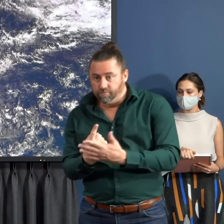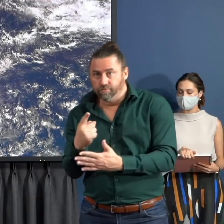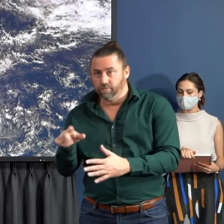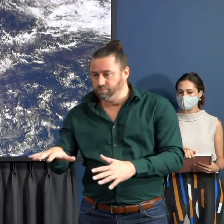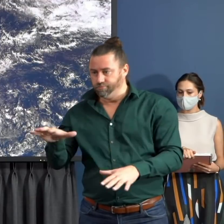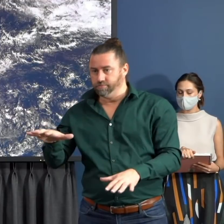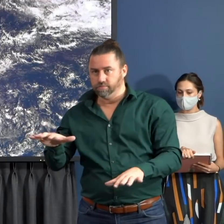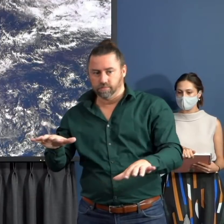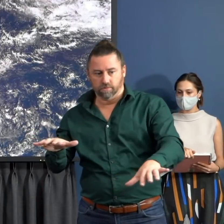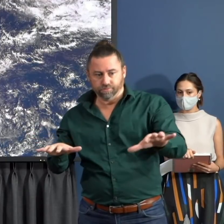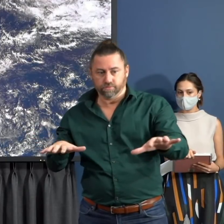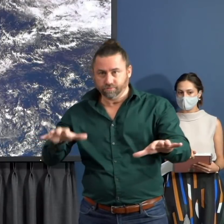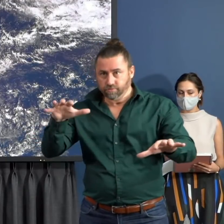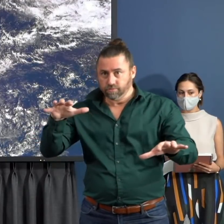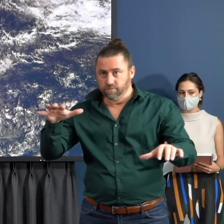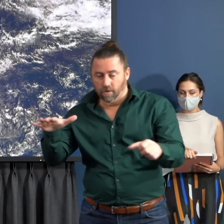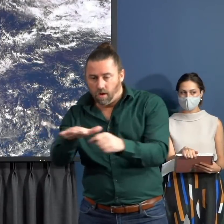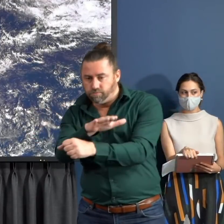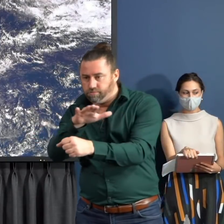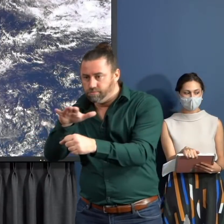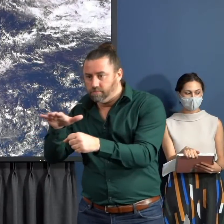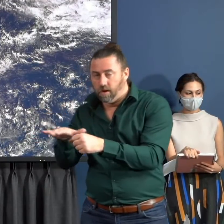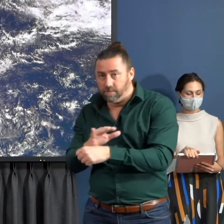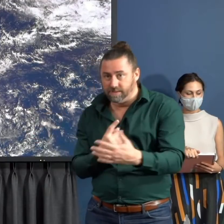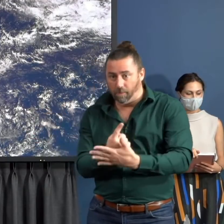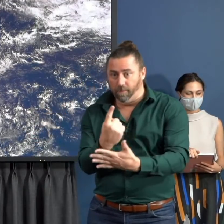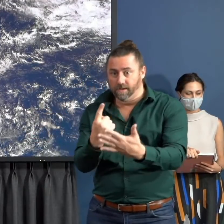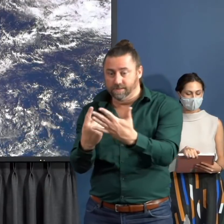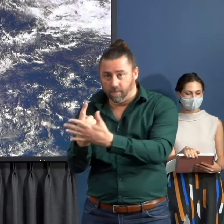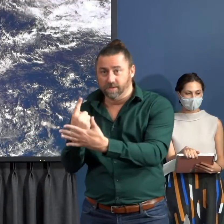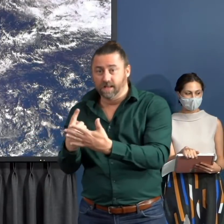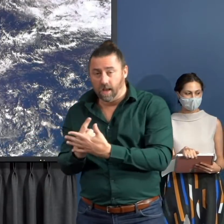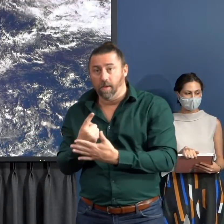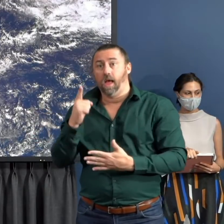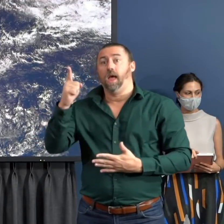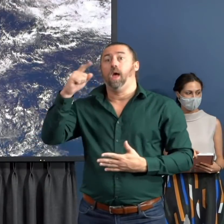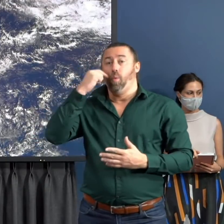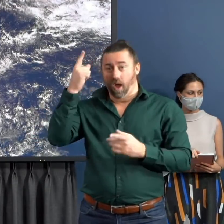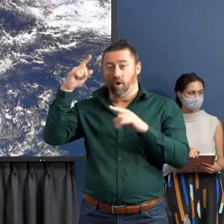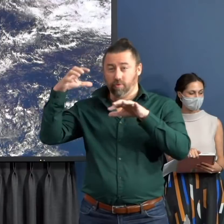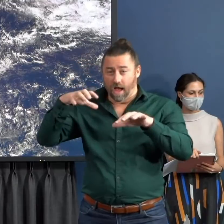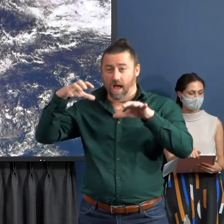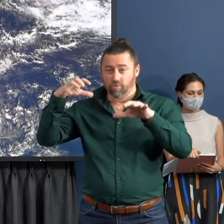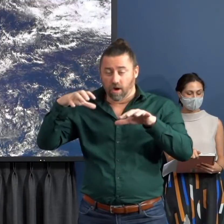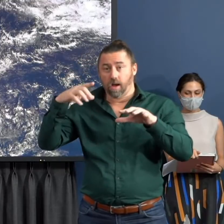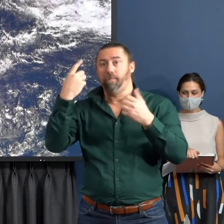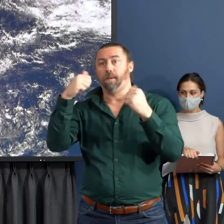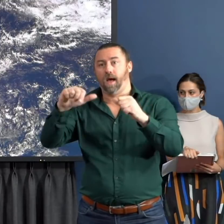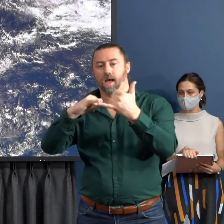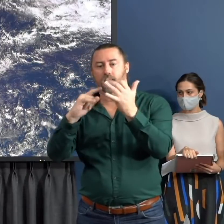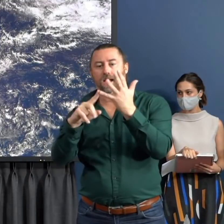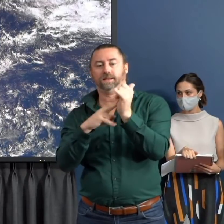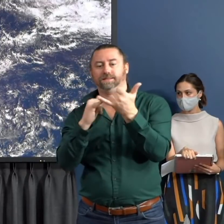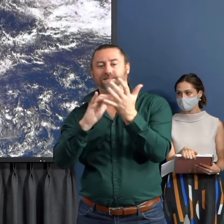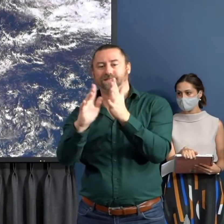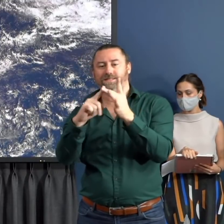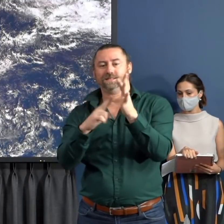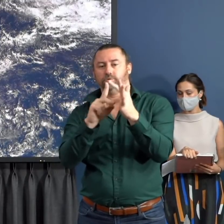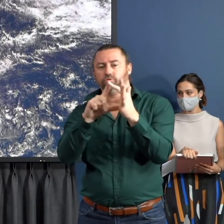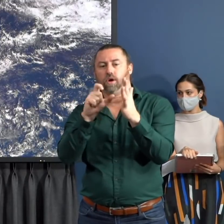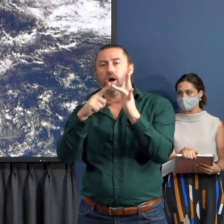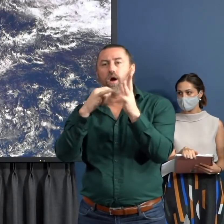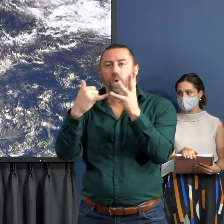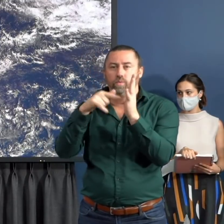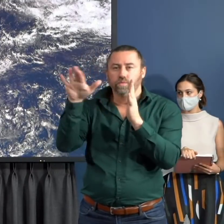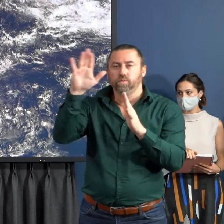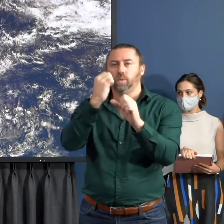and the southeast at the moment. This rain event is going to move south. It's easing now on the Sunshine Coast and around Gympie, but it's